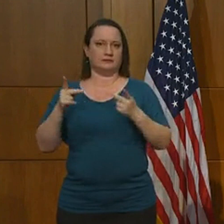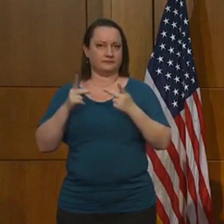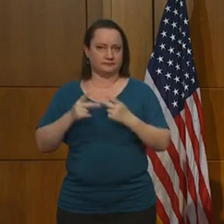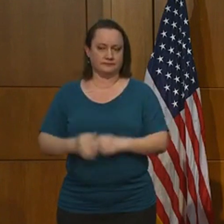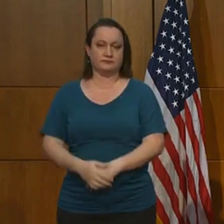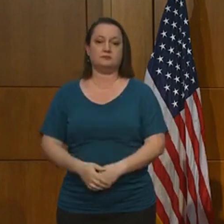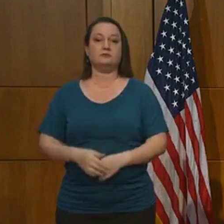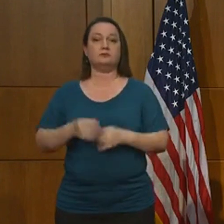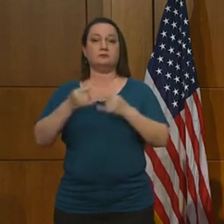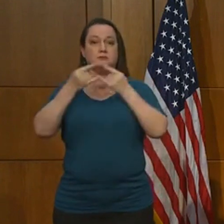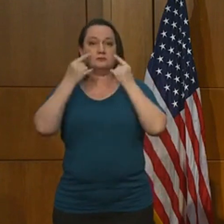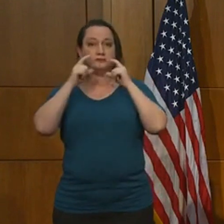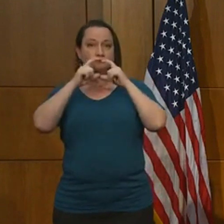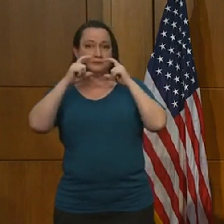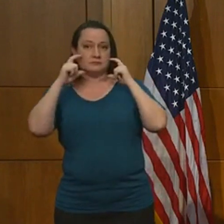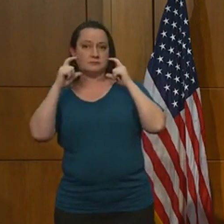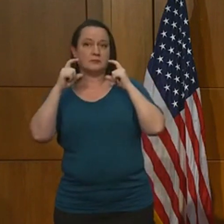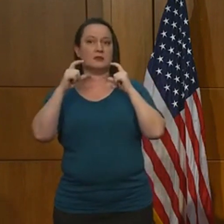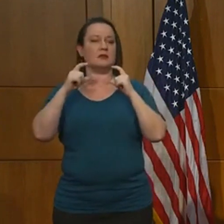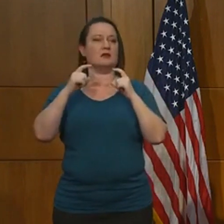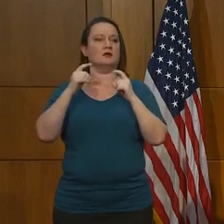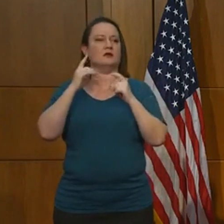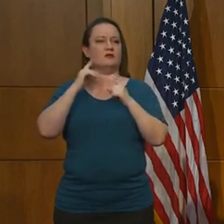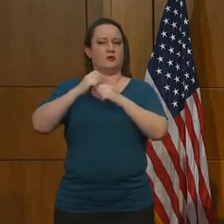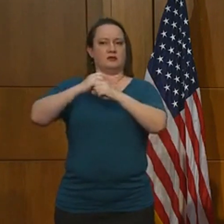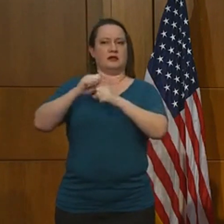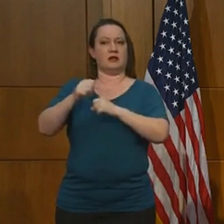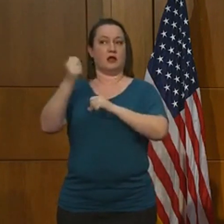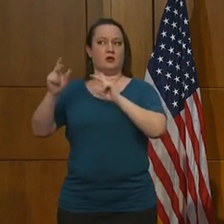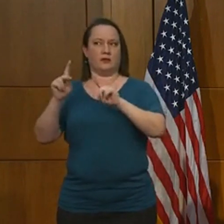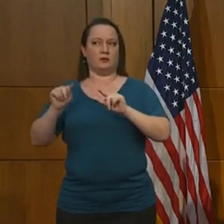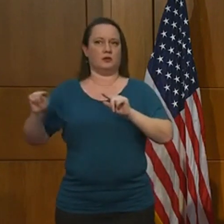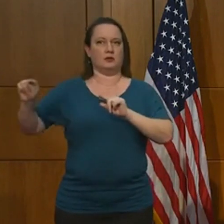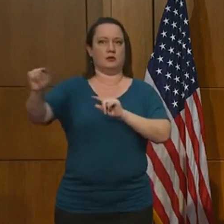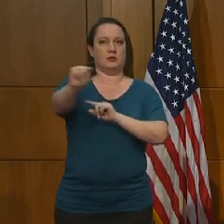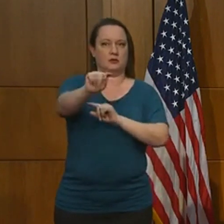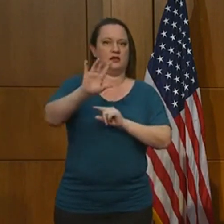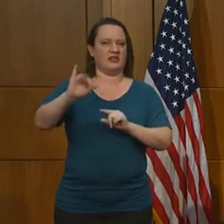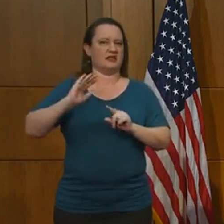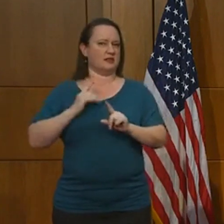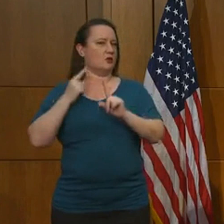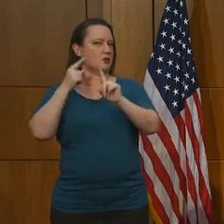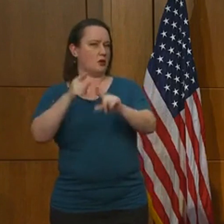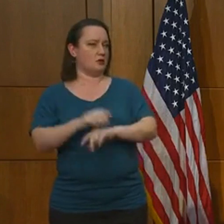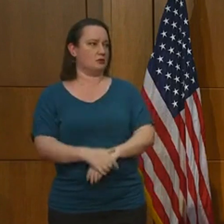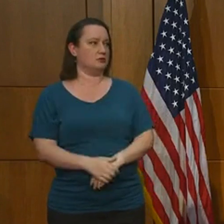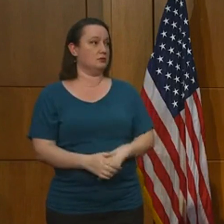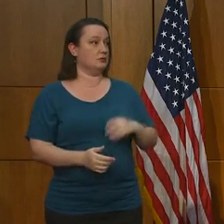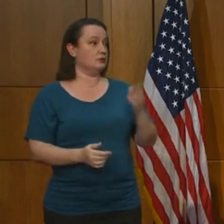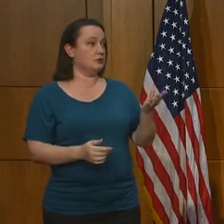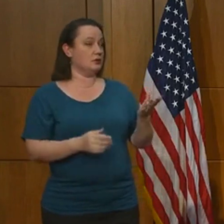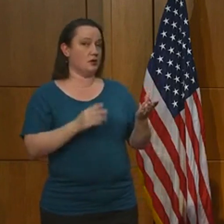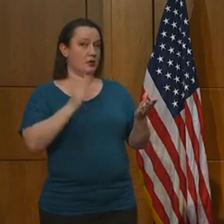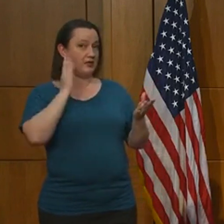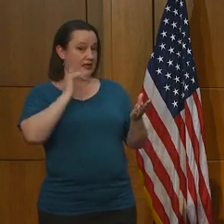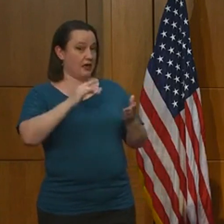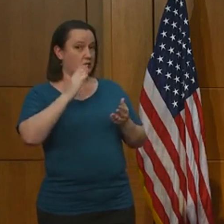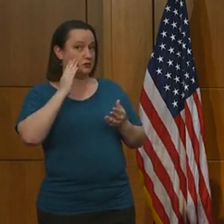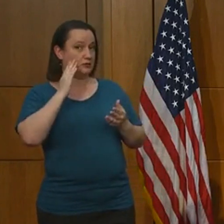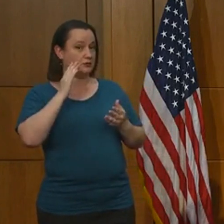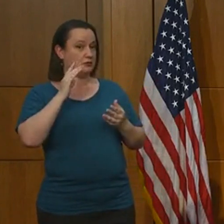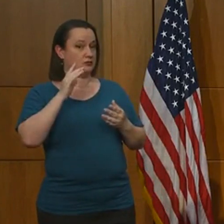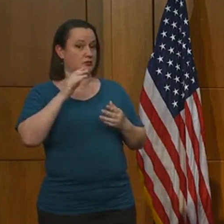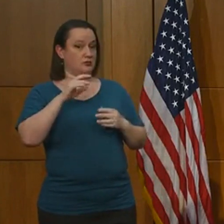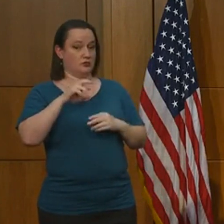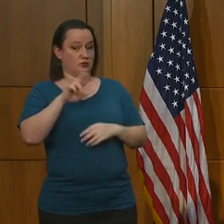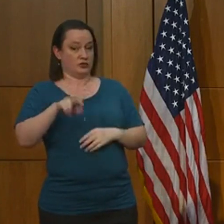is intended to protect other people, and that's what our goal is. And is that decision for Richmond or for the state? That will be for all of